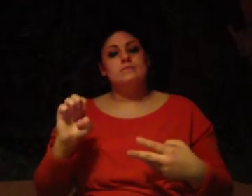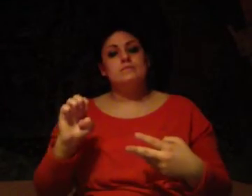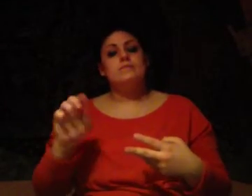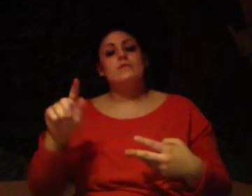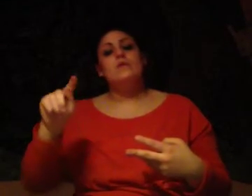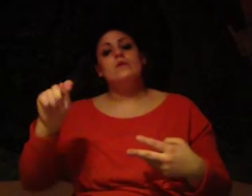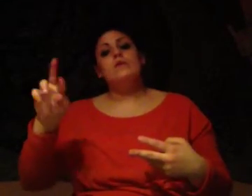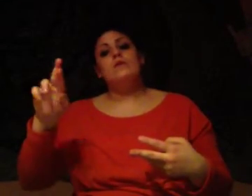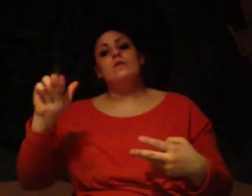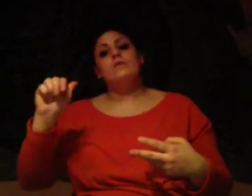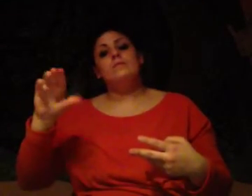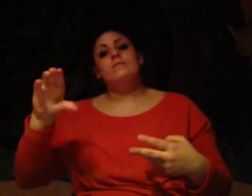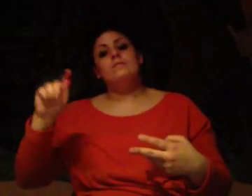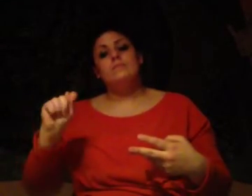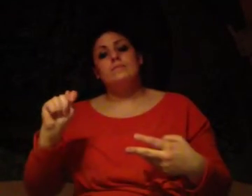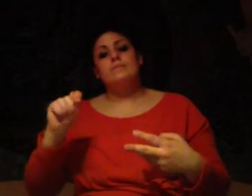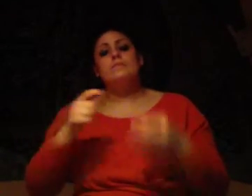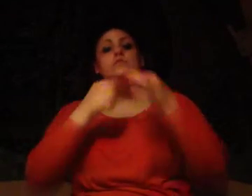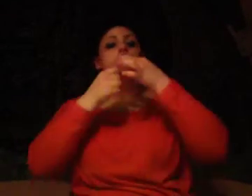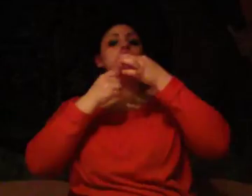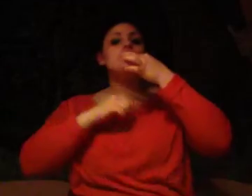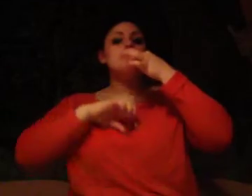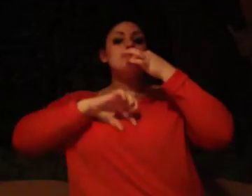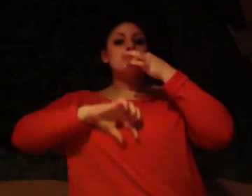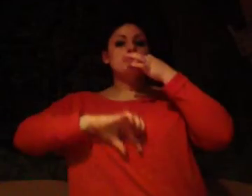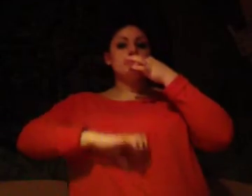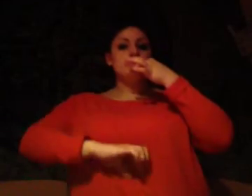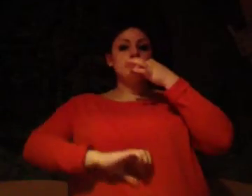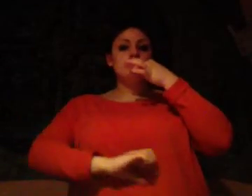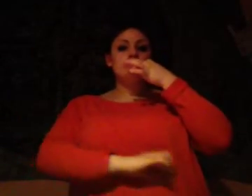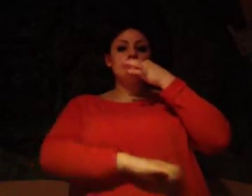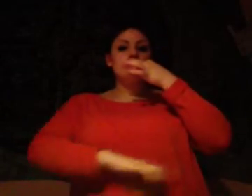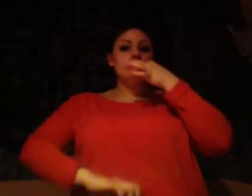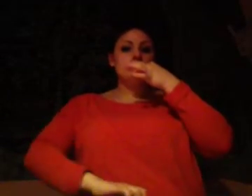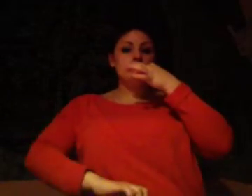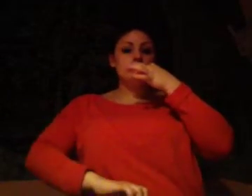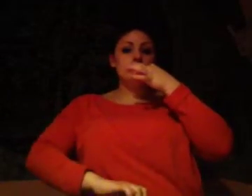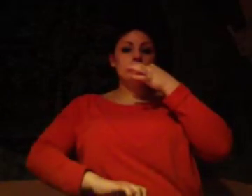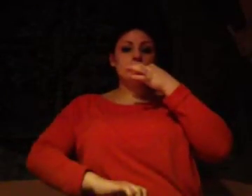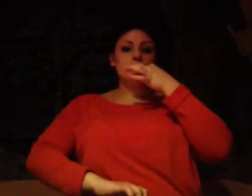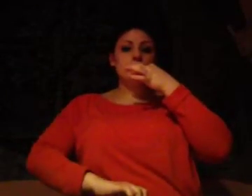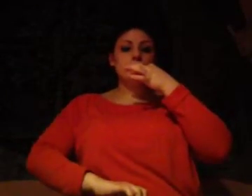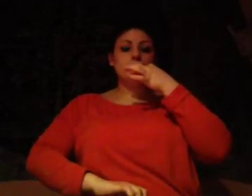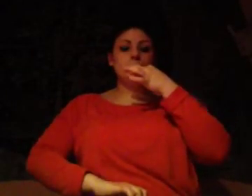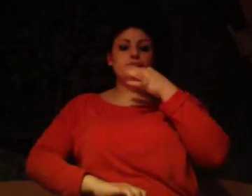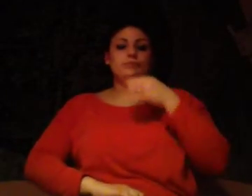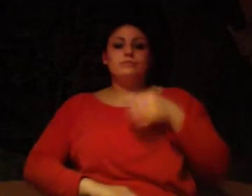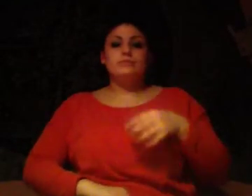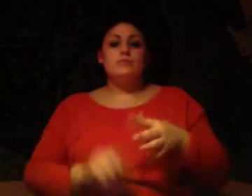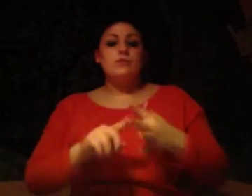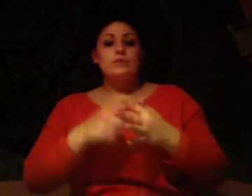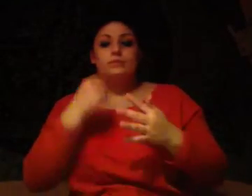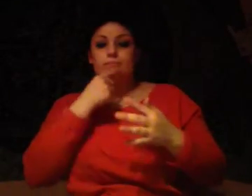this is a tube that's about 30 feet in length that starts at the mouth and ends at the anus. The alimentary canal consists of an oral